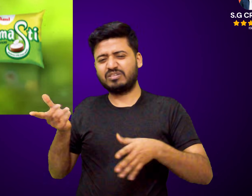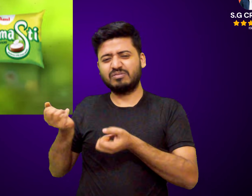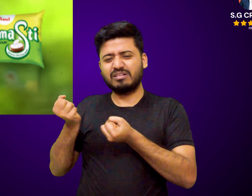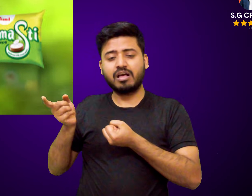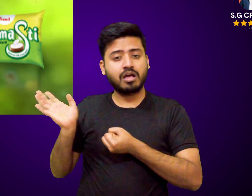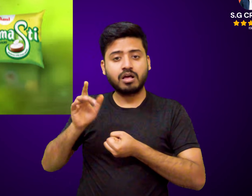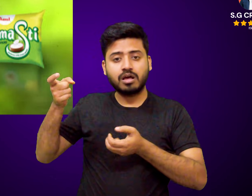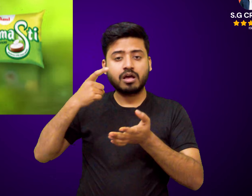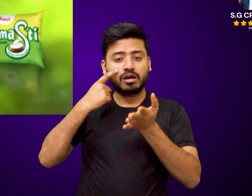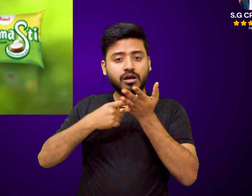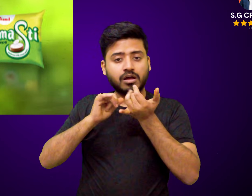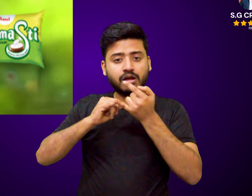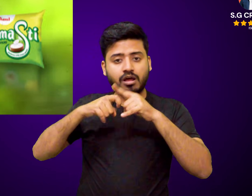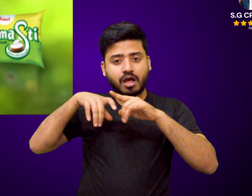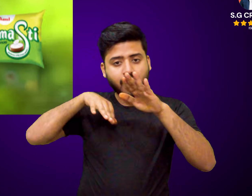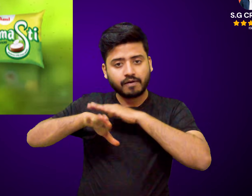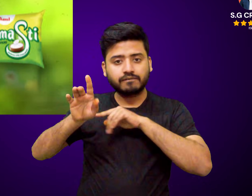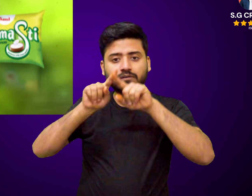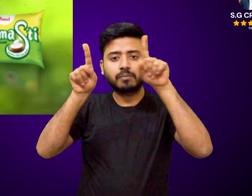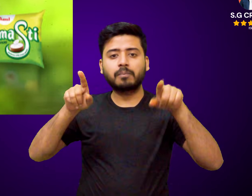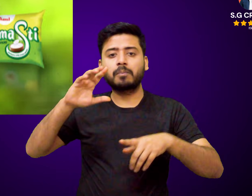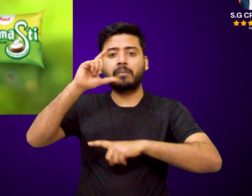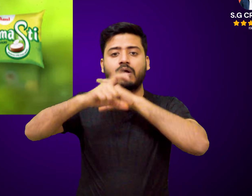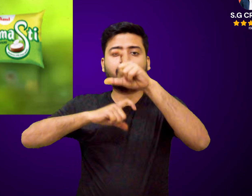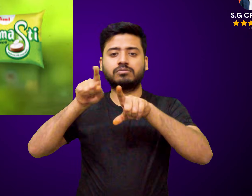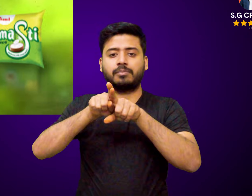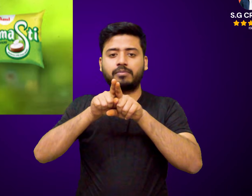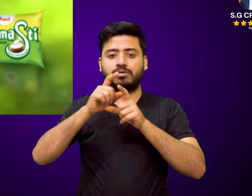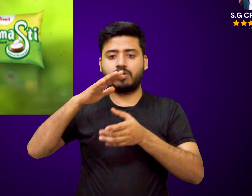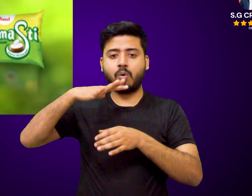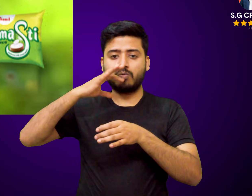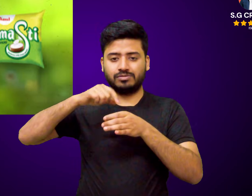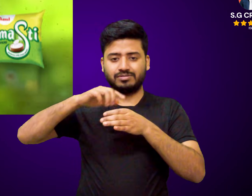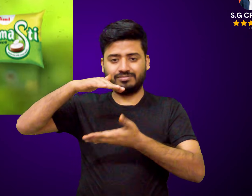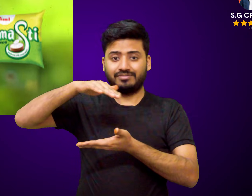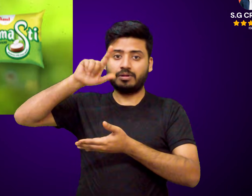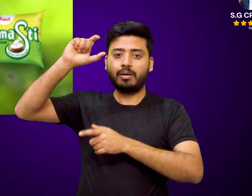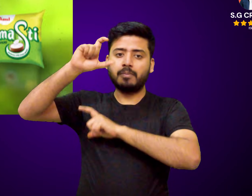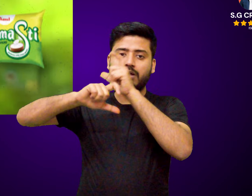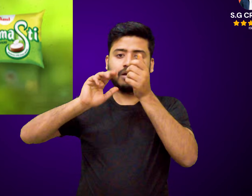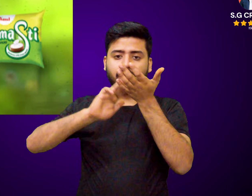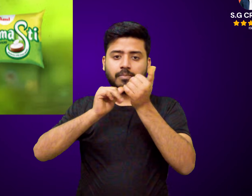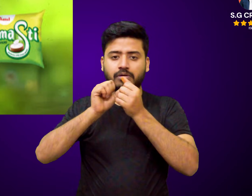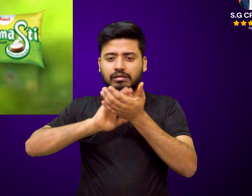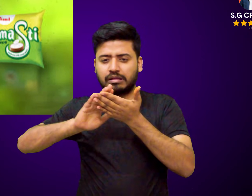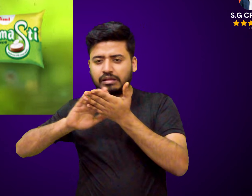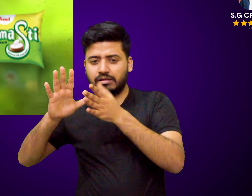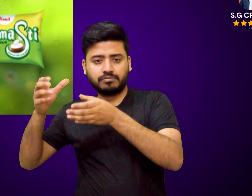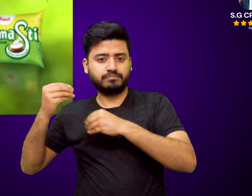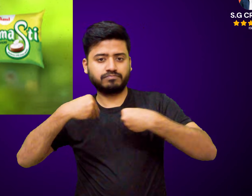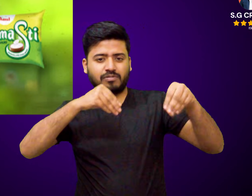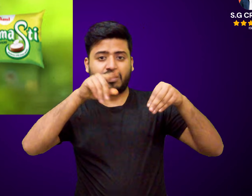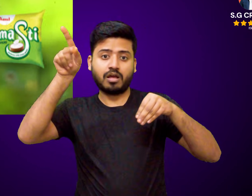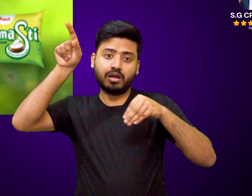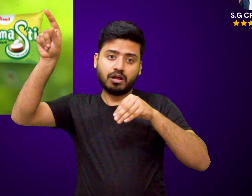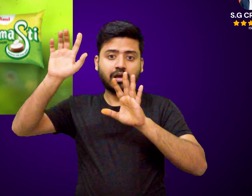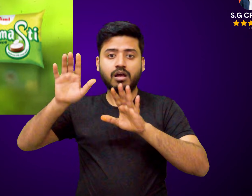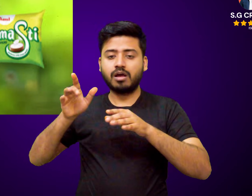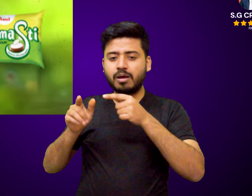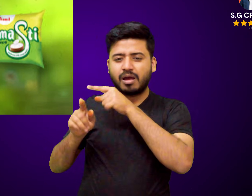like to see a comparison test of Amul versus other major brands like Mother Dairy or Milky Mist to see if they maintain the same consistency across